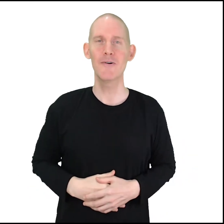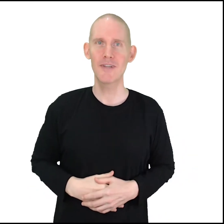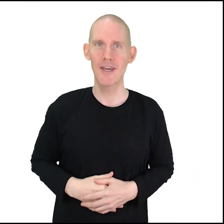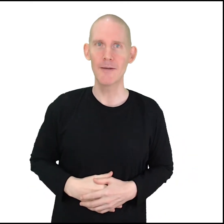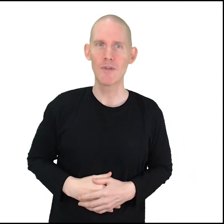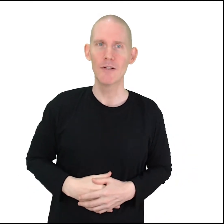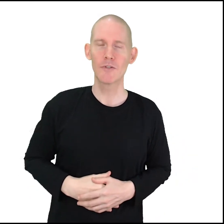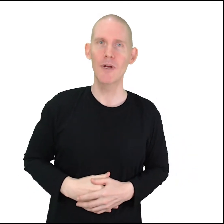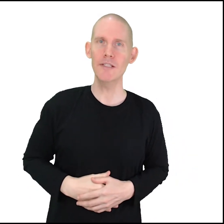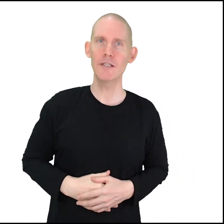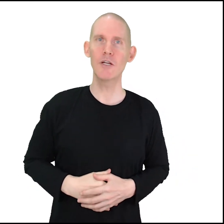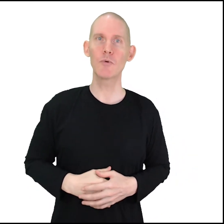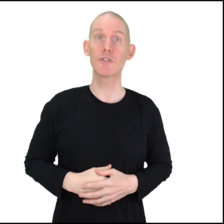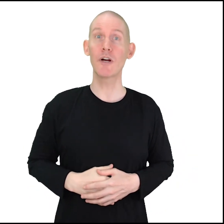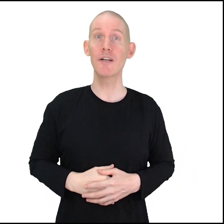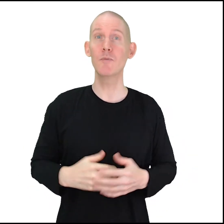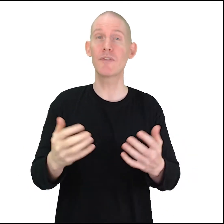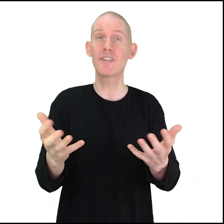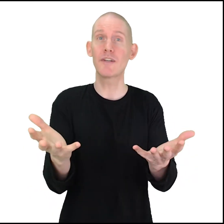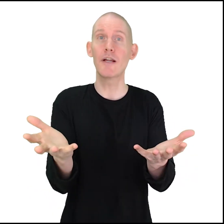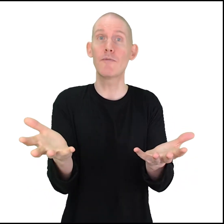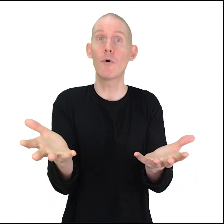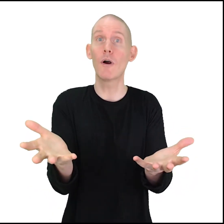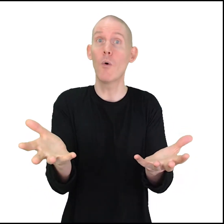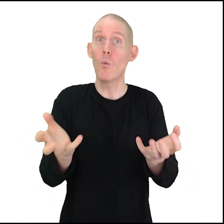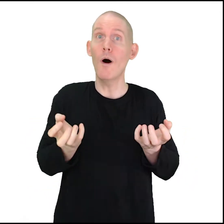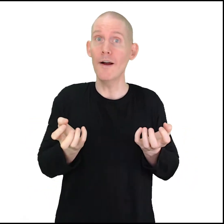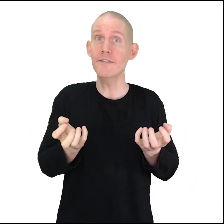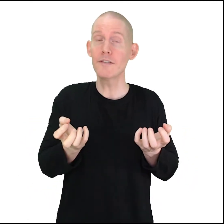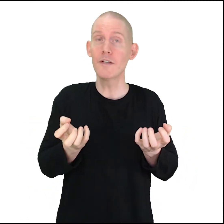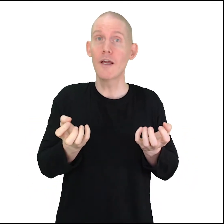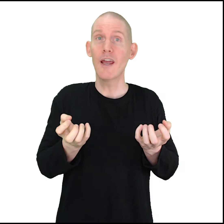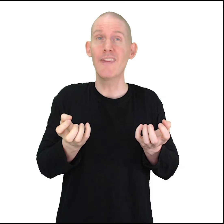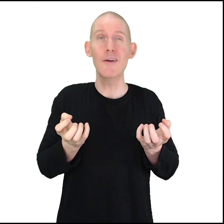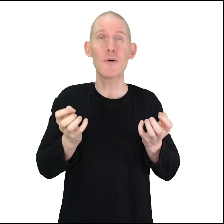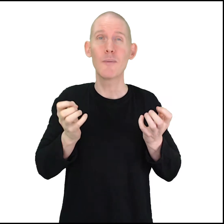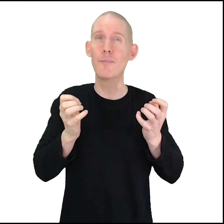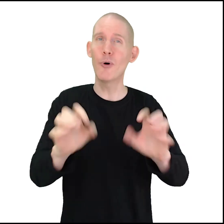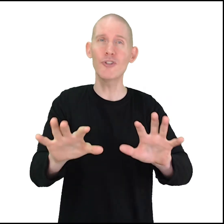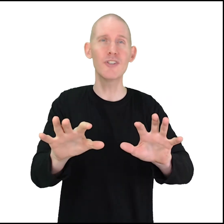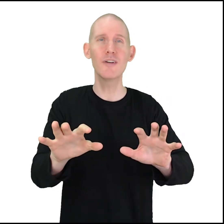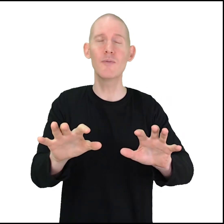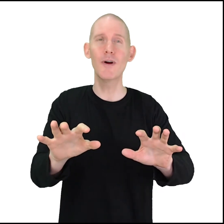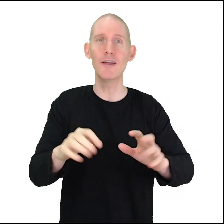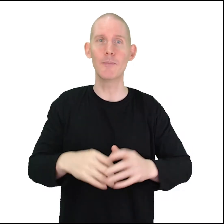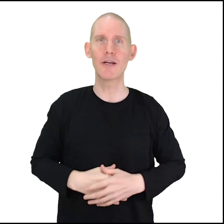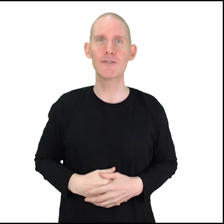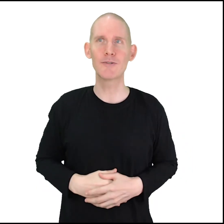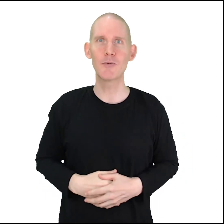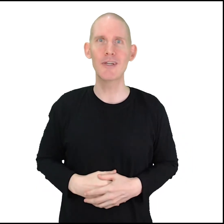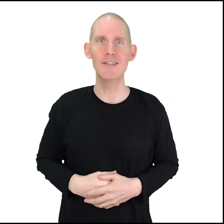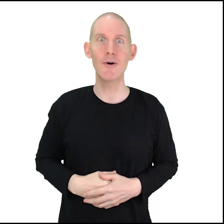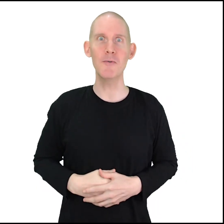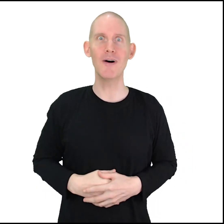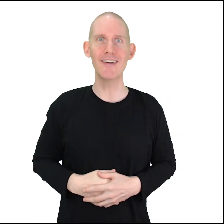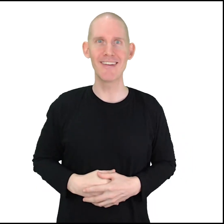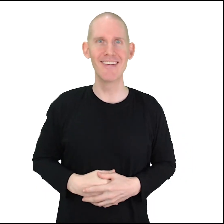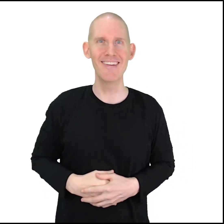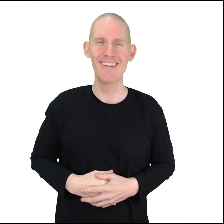Okay, so basically we're starting with the sign for want, and then we're pushing it away because we don't want it.